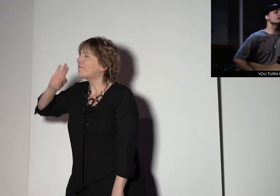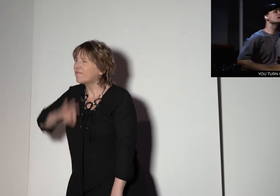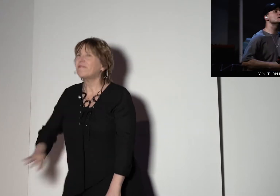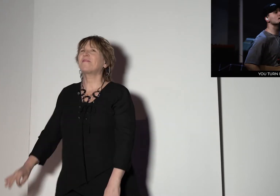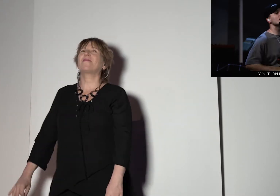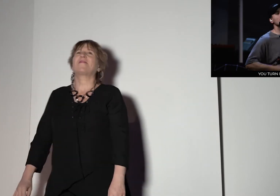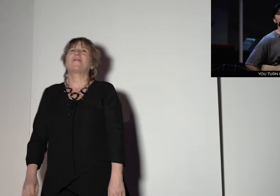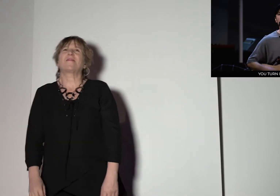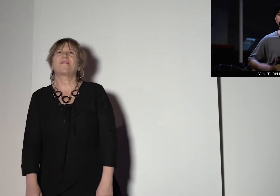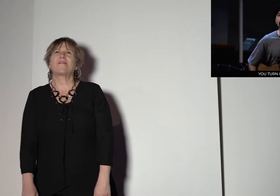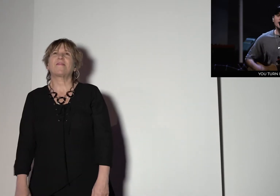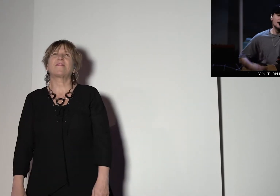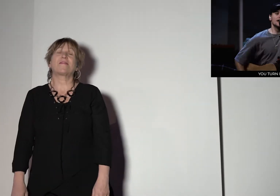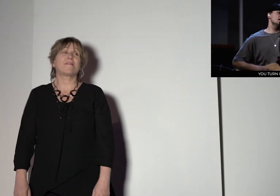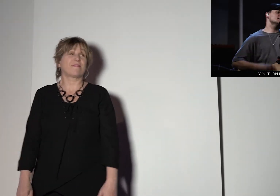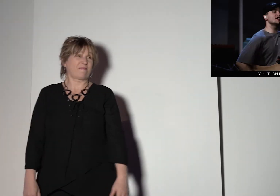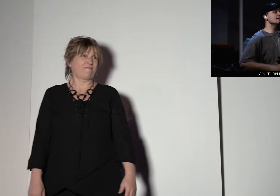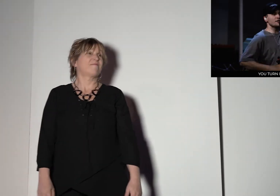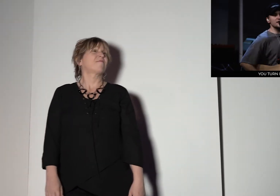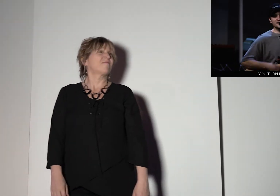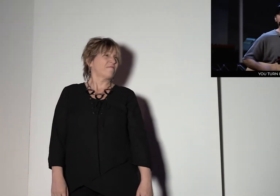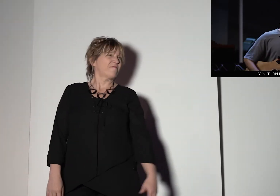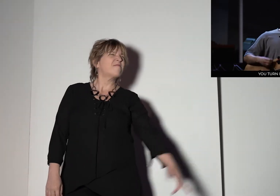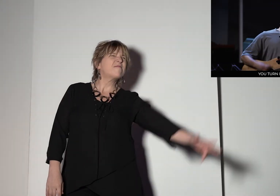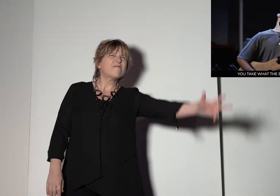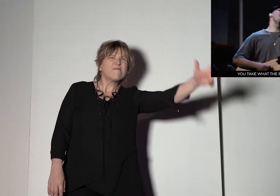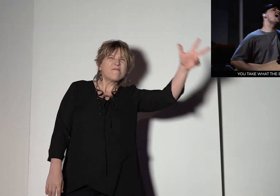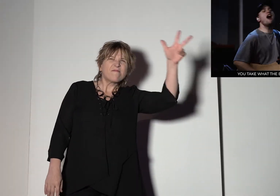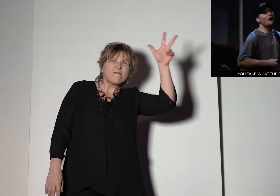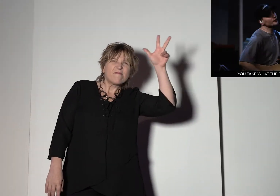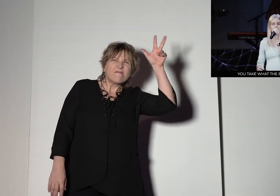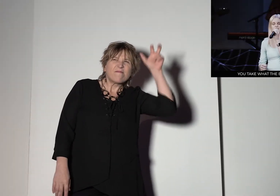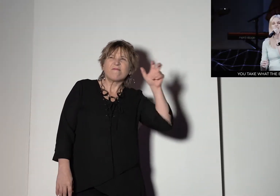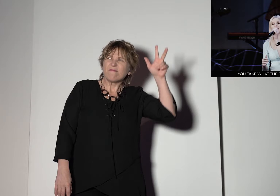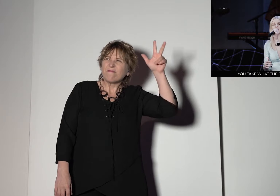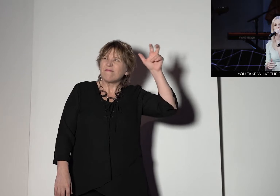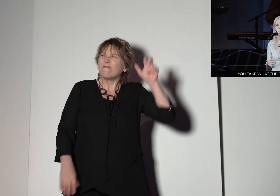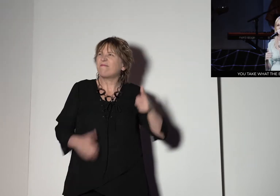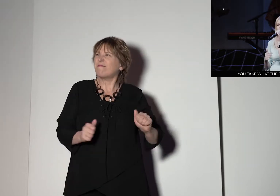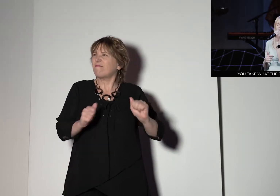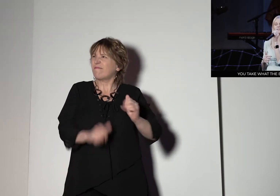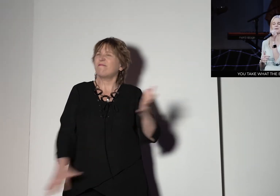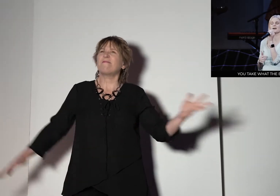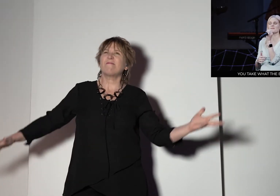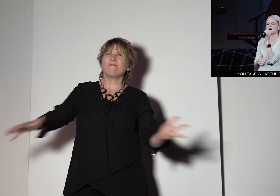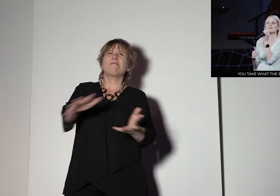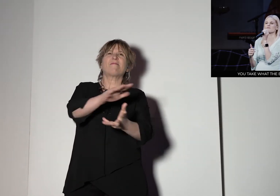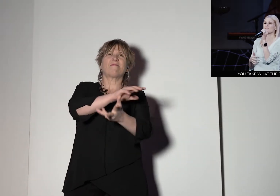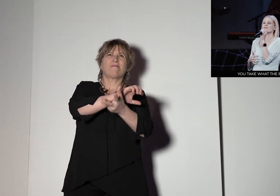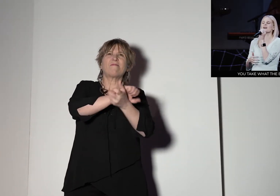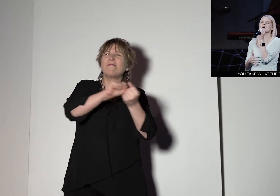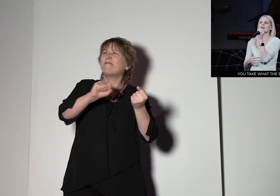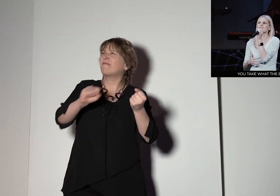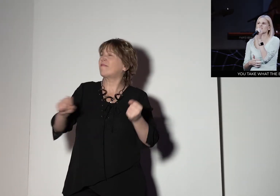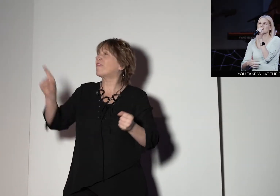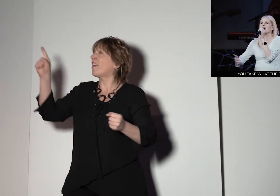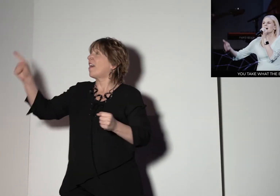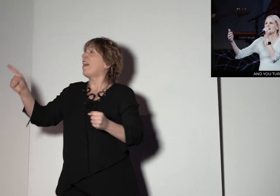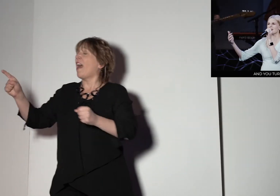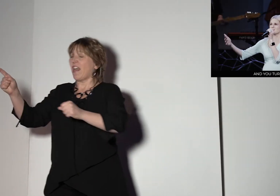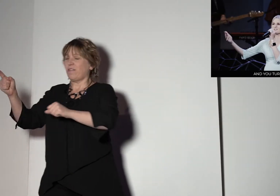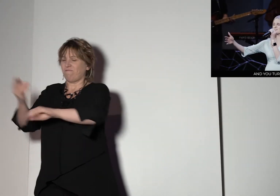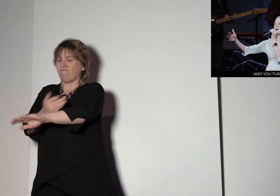for good. He's turning things around. You take what the enemy meant for